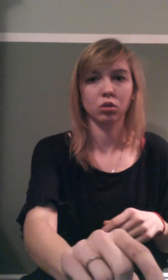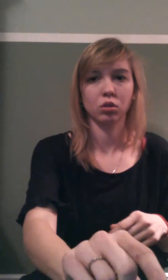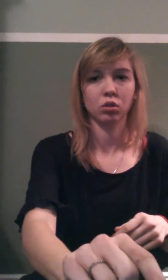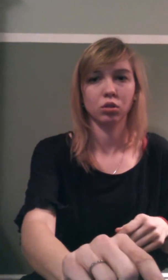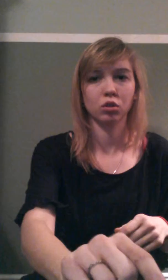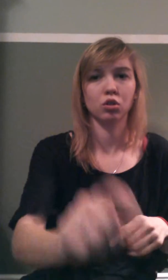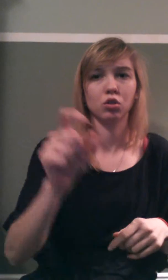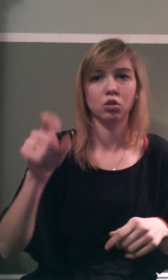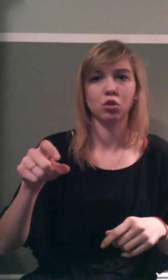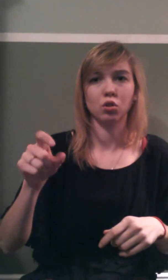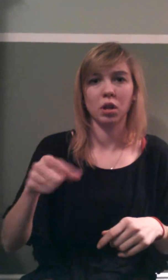Each step